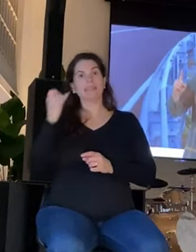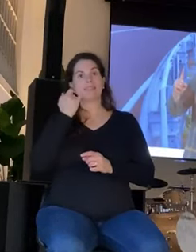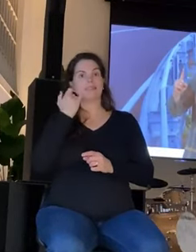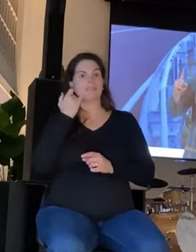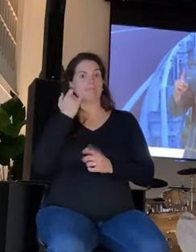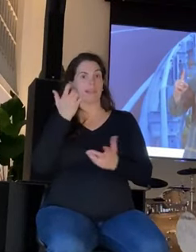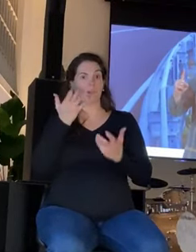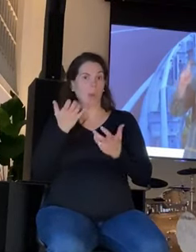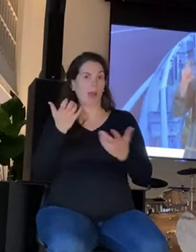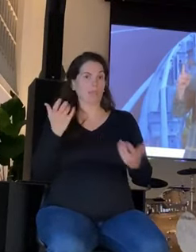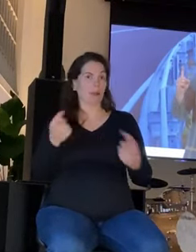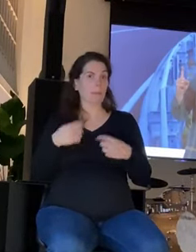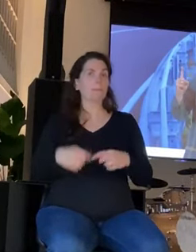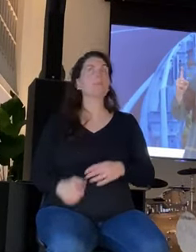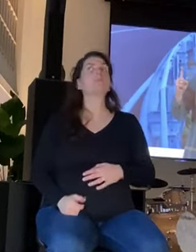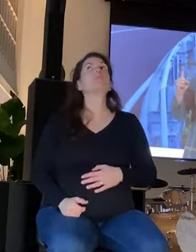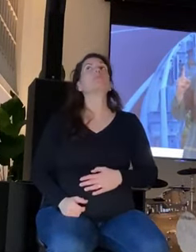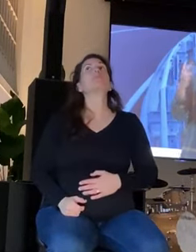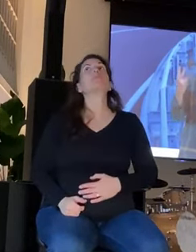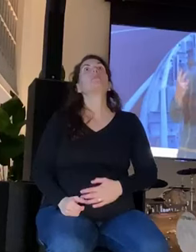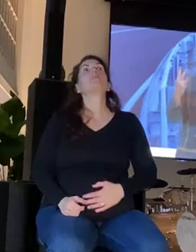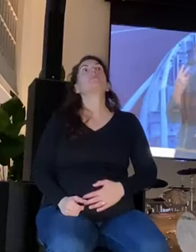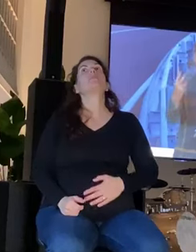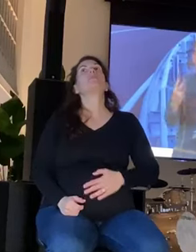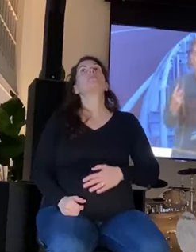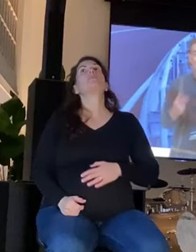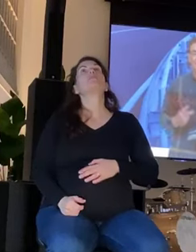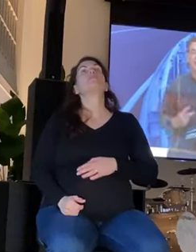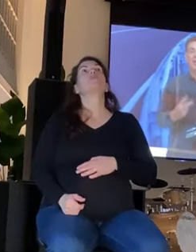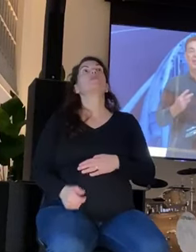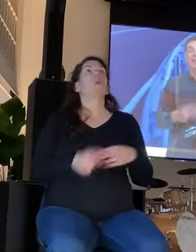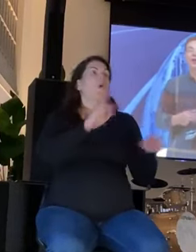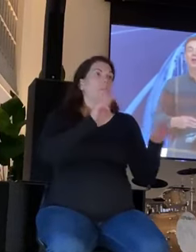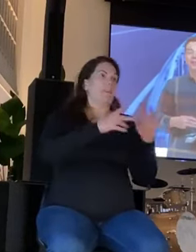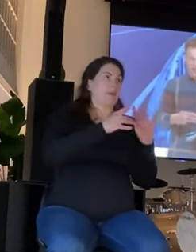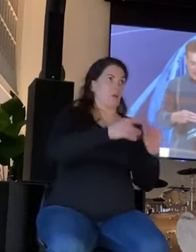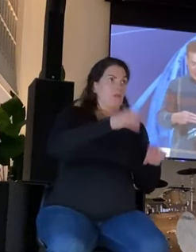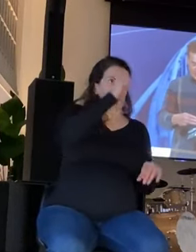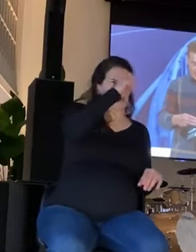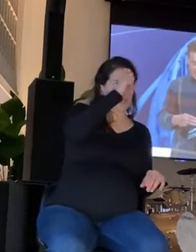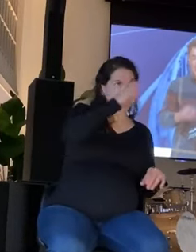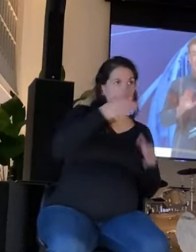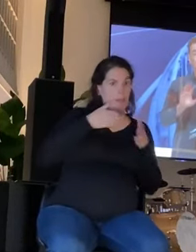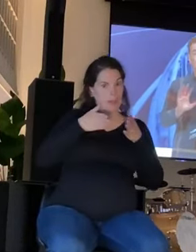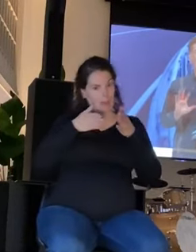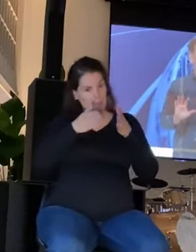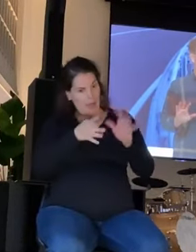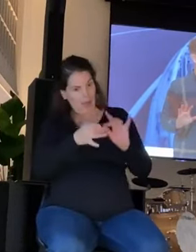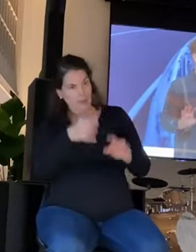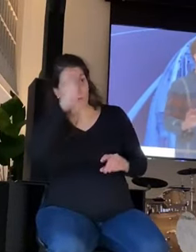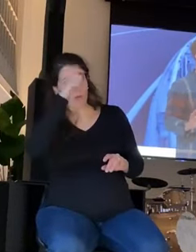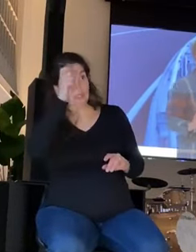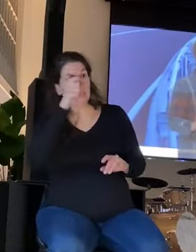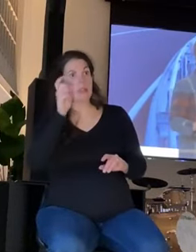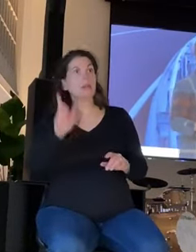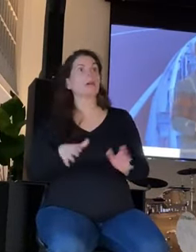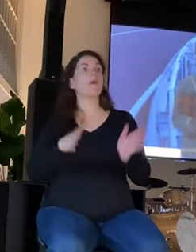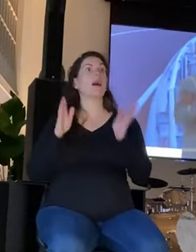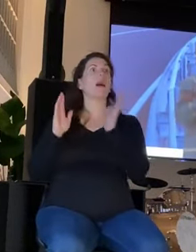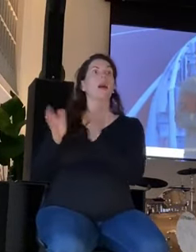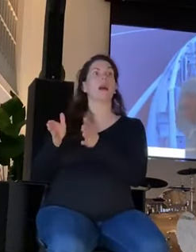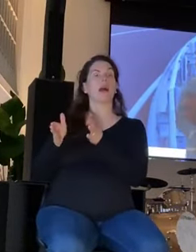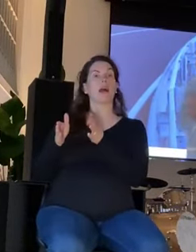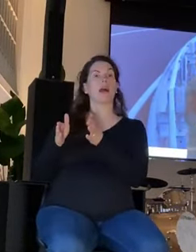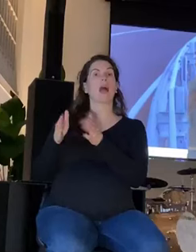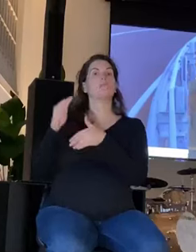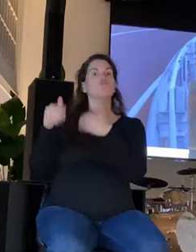first, there's a people of wisdom. Second, there's a path of wisdom. The third thing that we see, and this is really important,